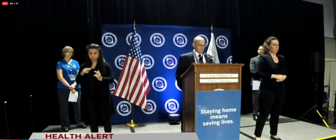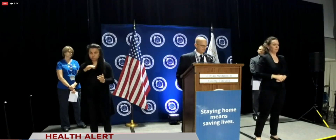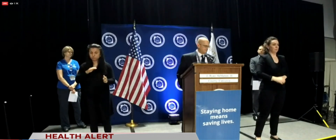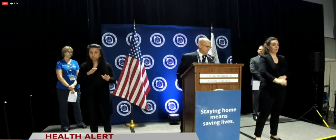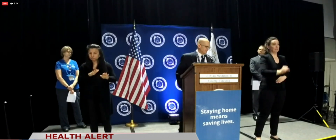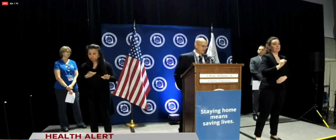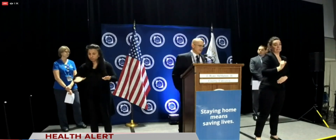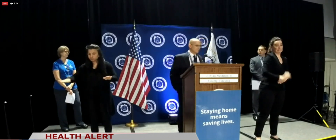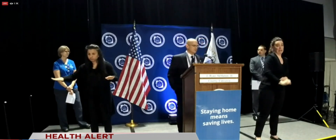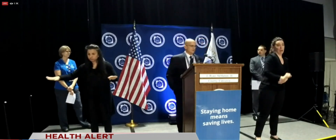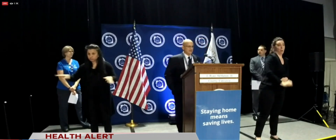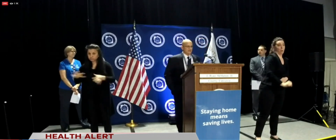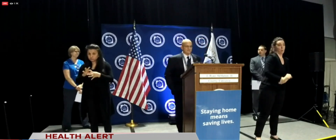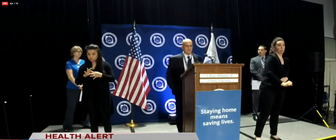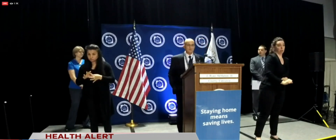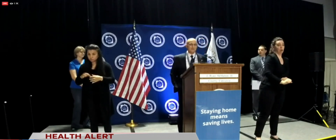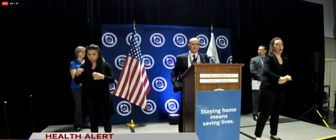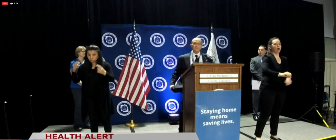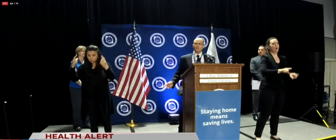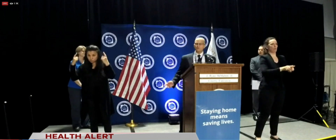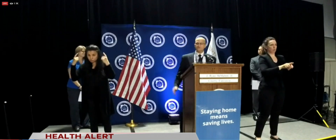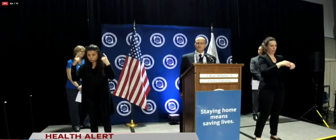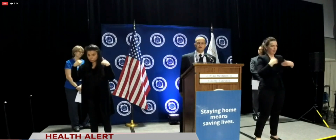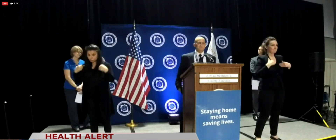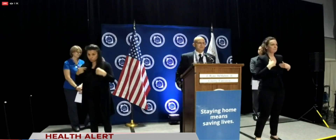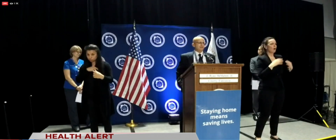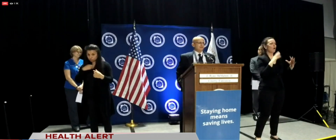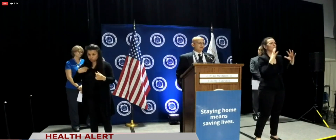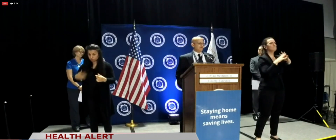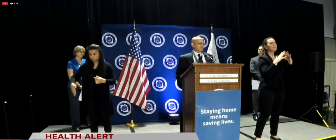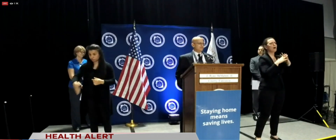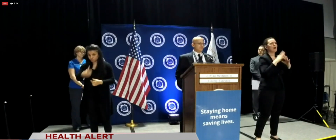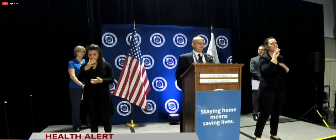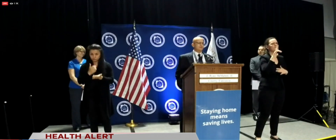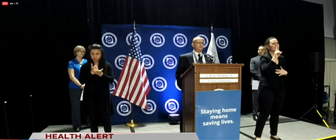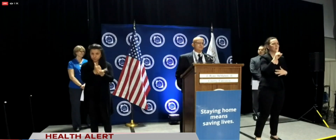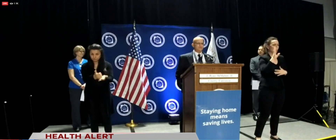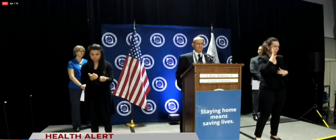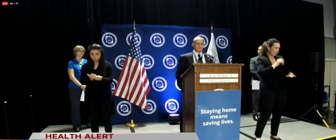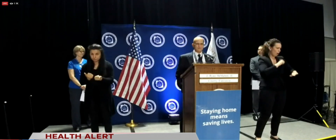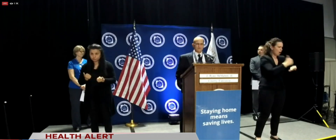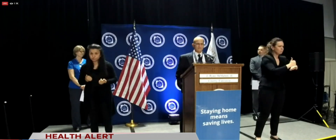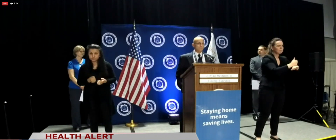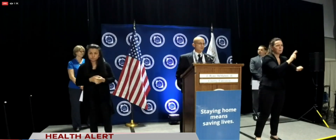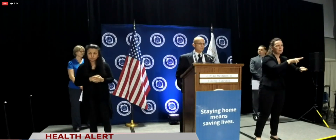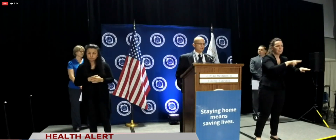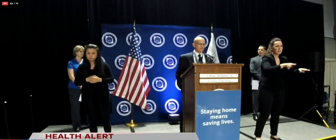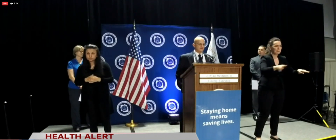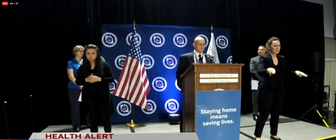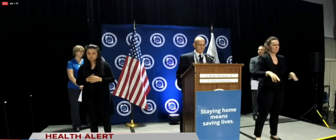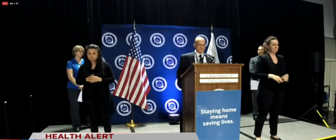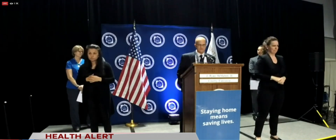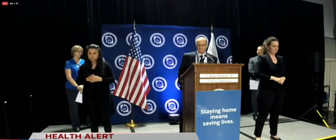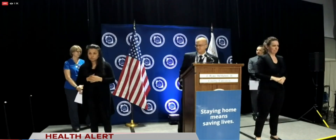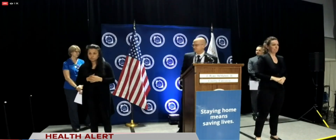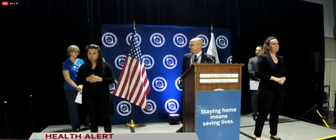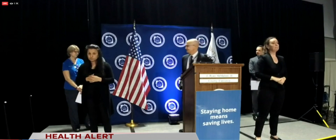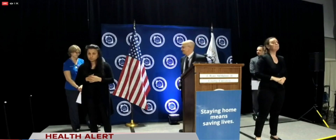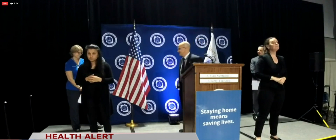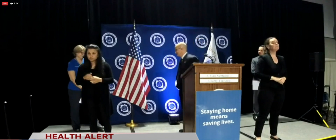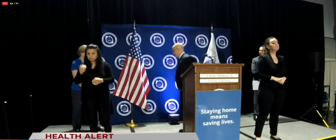thank you. I'm going to introduce Nancy Page, our Chief Nursing Officer, to give you more details. Thanks.